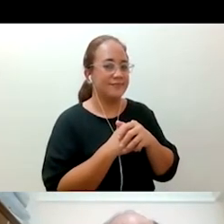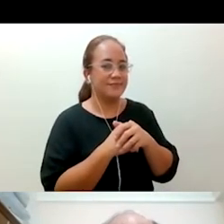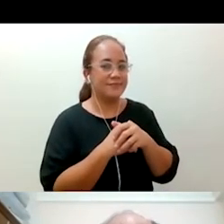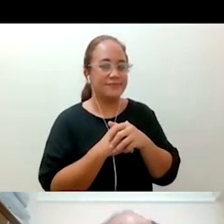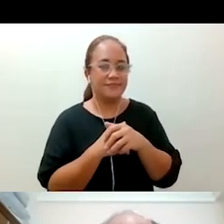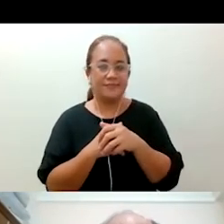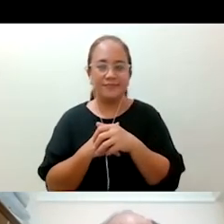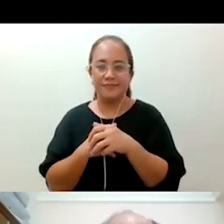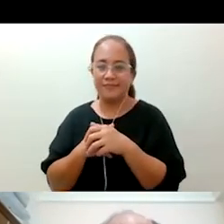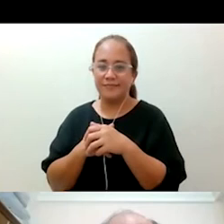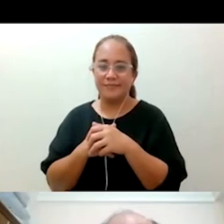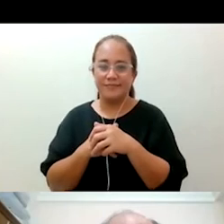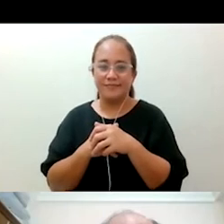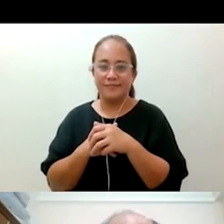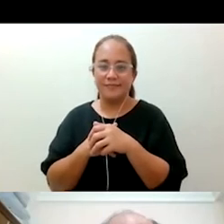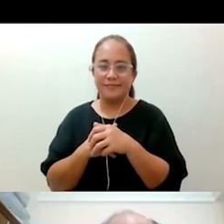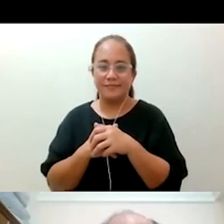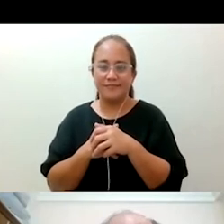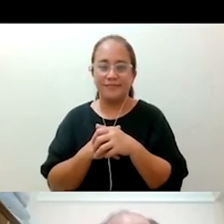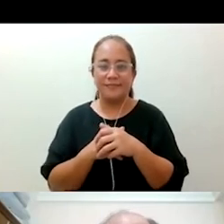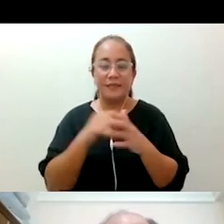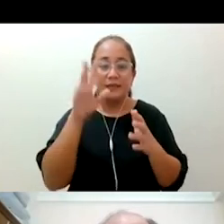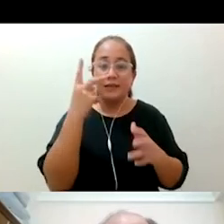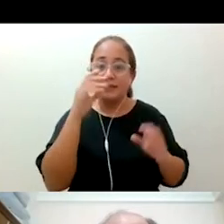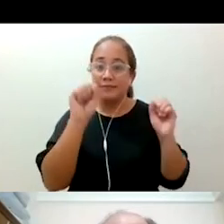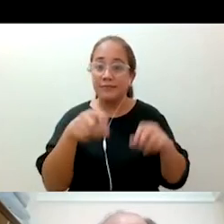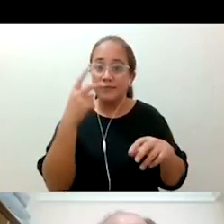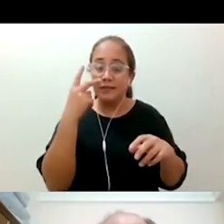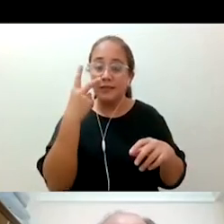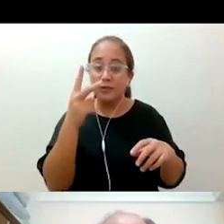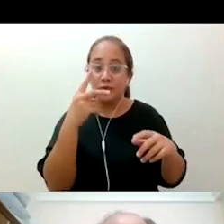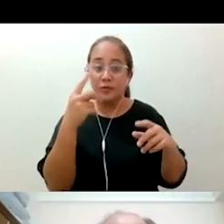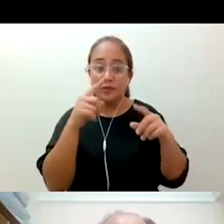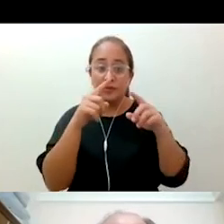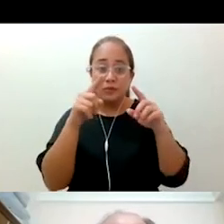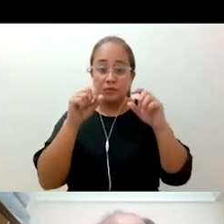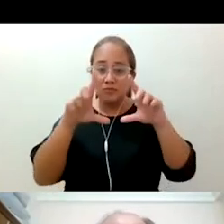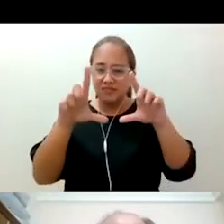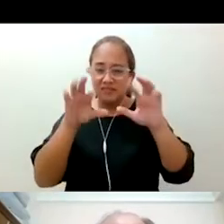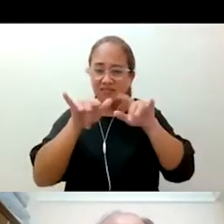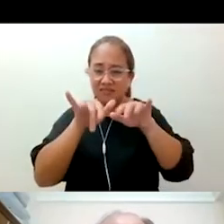Okay, if you, can you see the font okay, the typing?